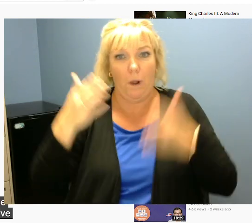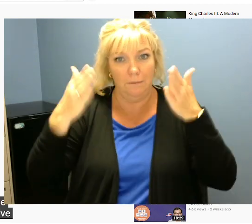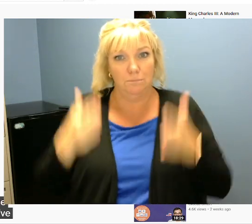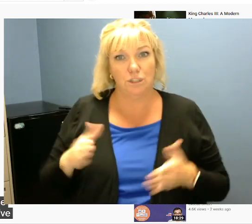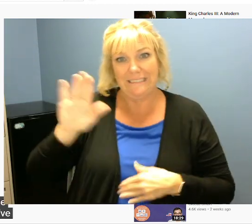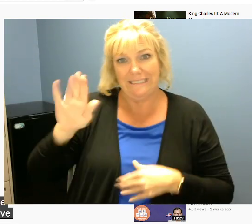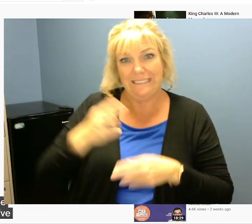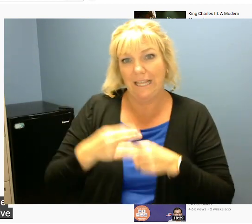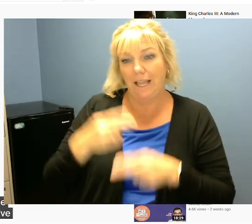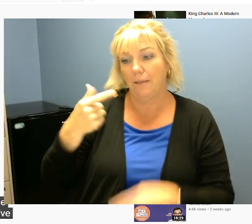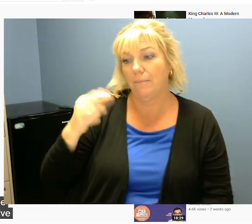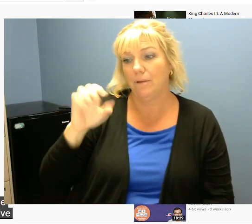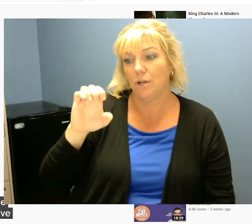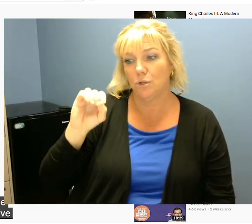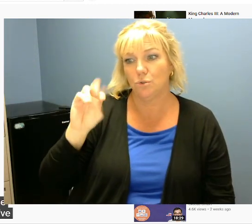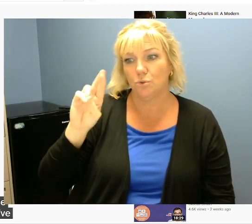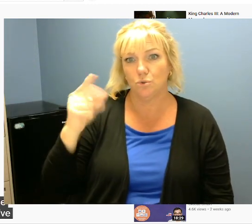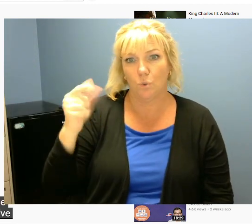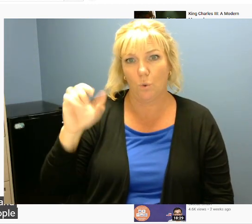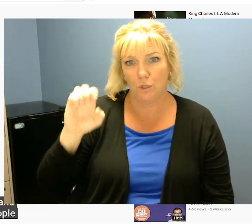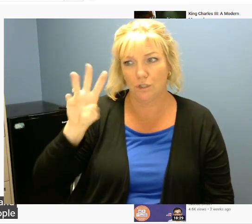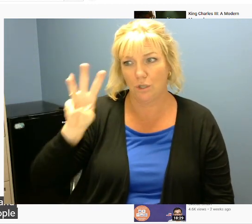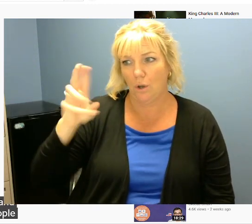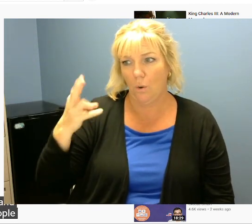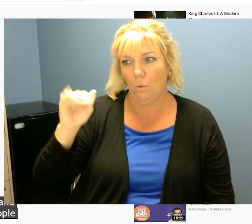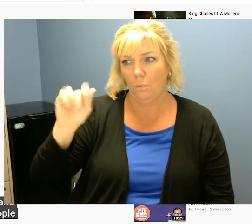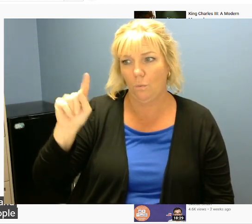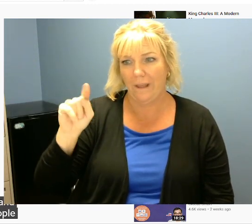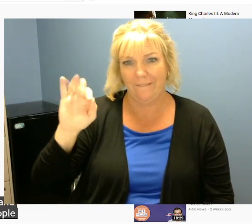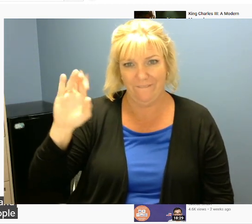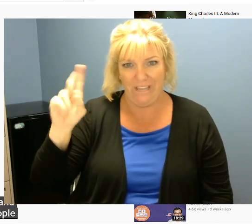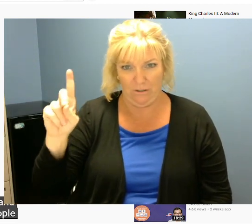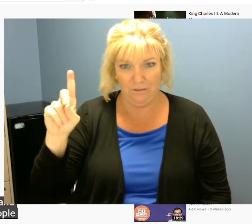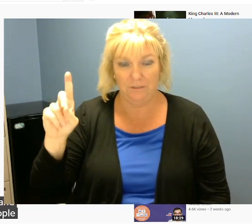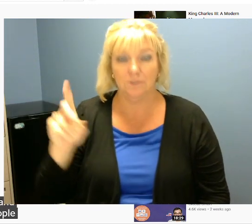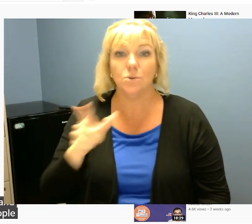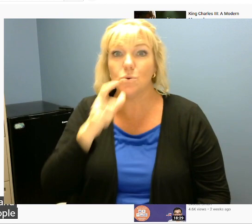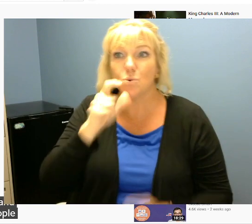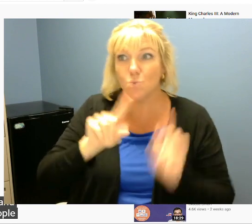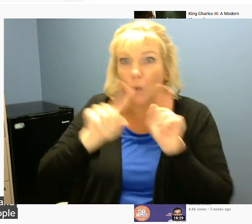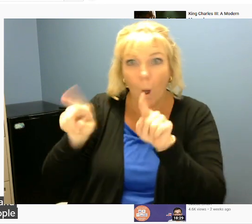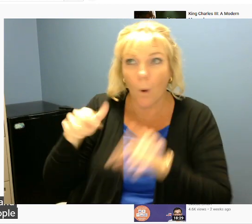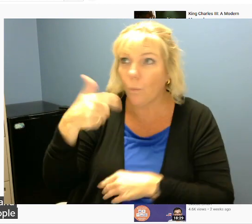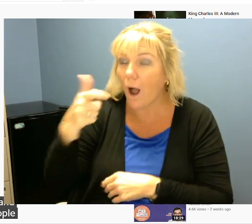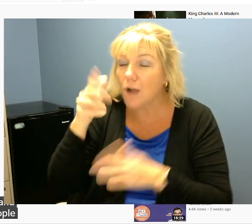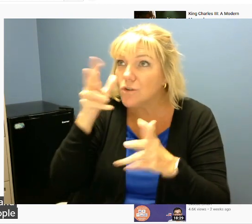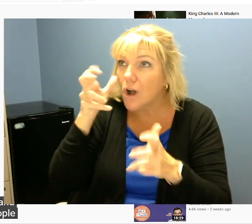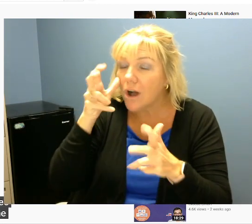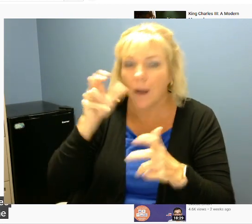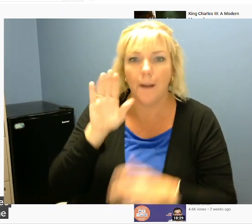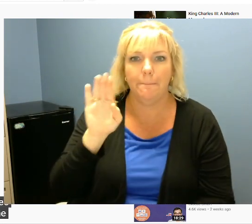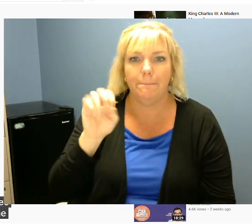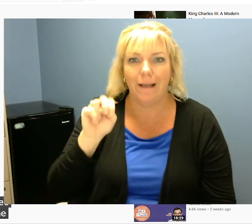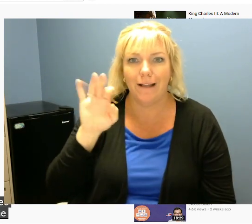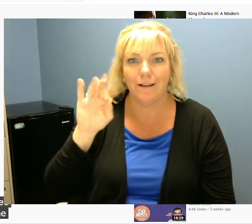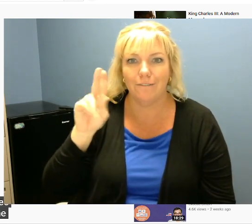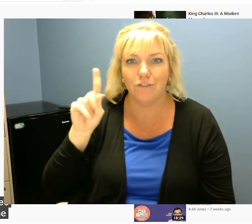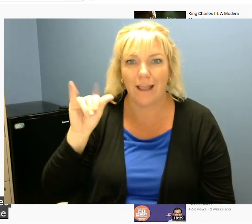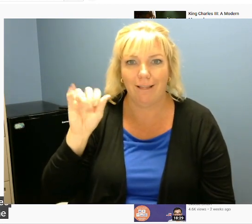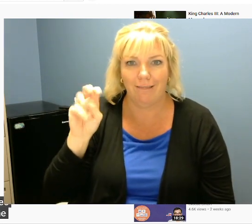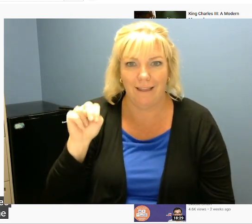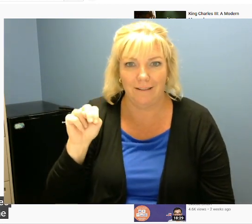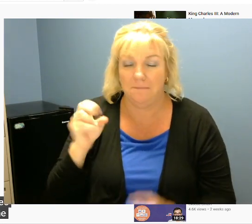got Franklin's going to go see him, so you've got that excerpt on your outline too. And they would draw huge crowds of people.